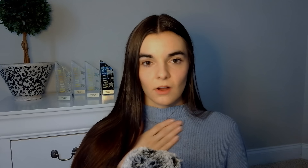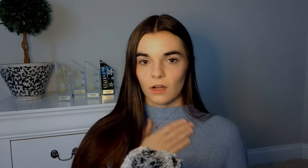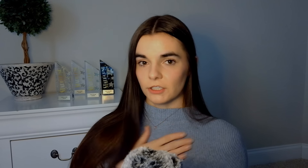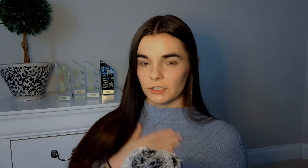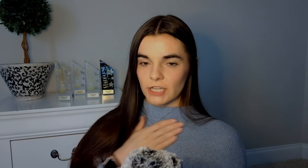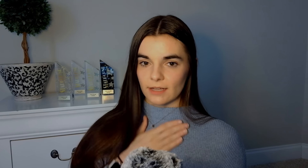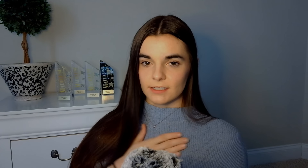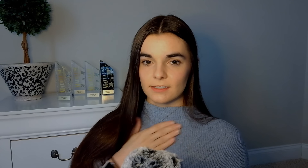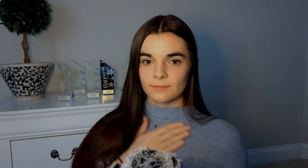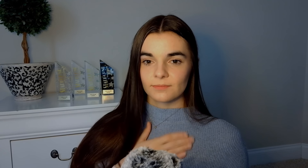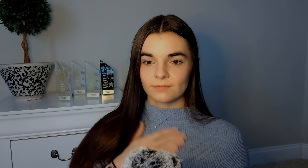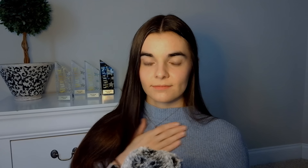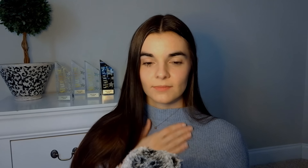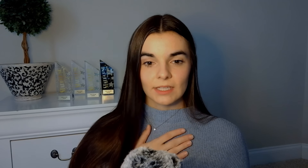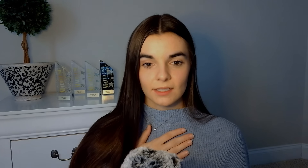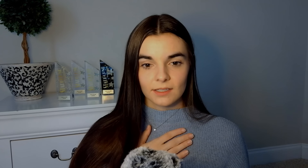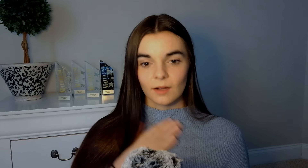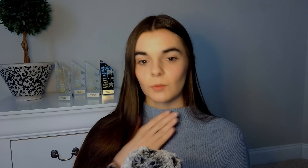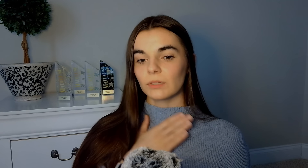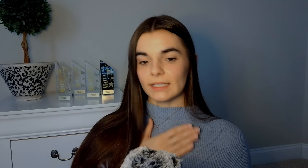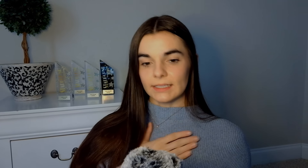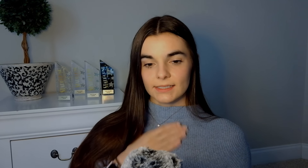your chest. Please.